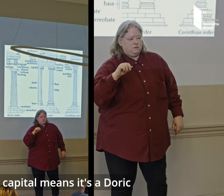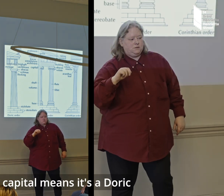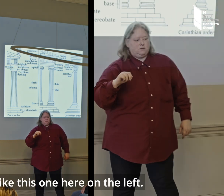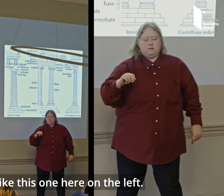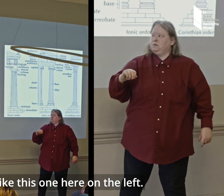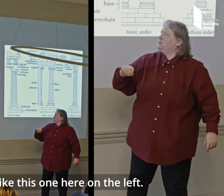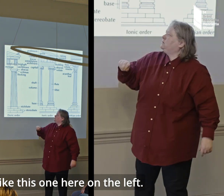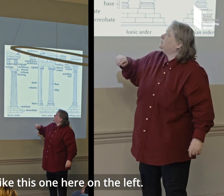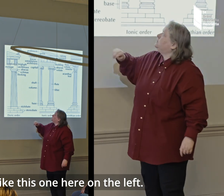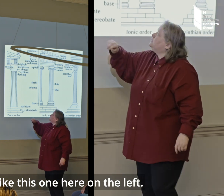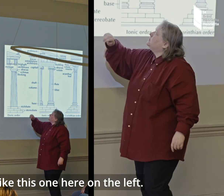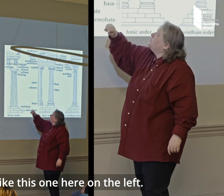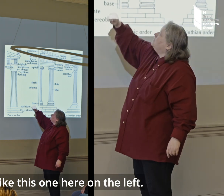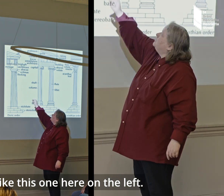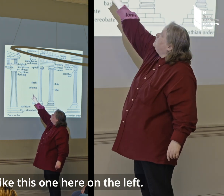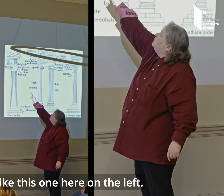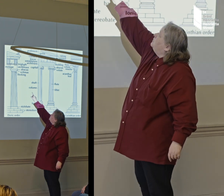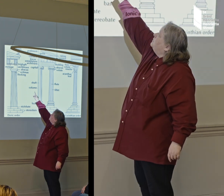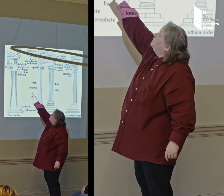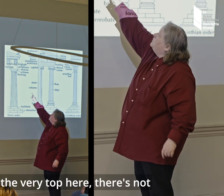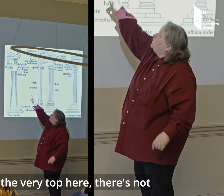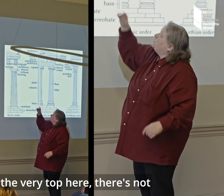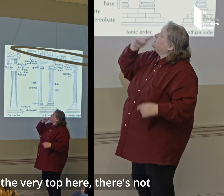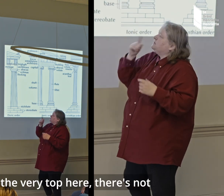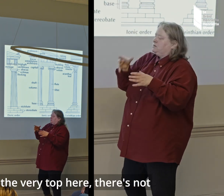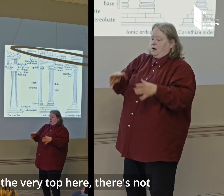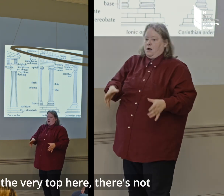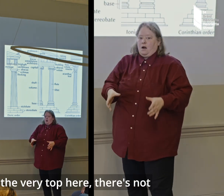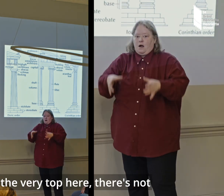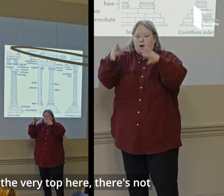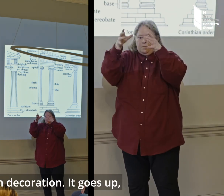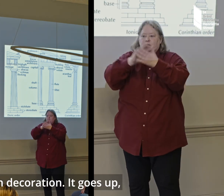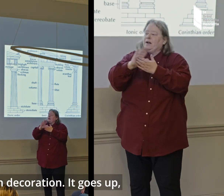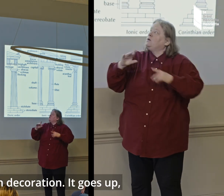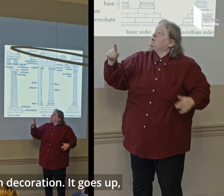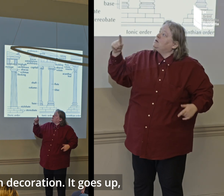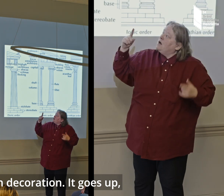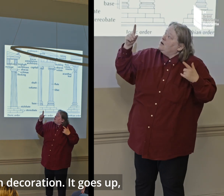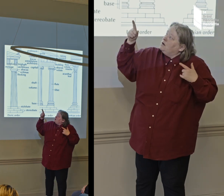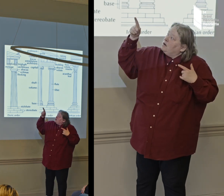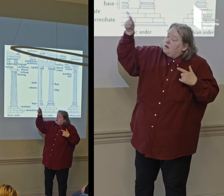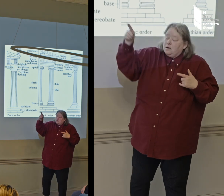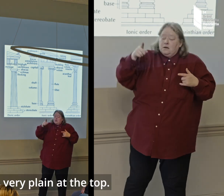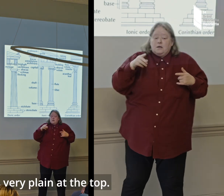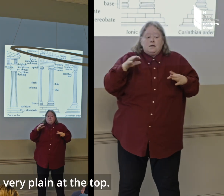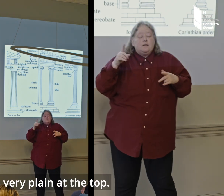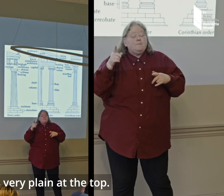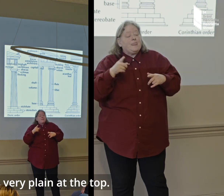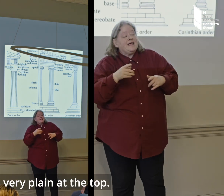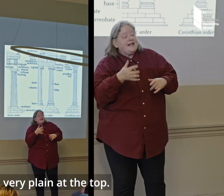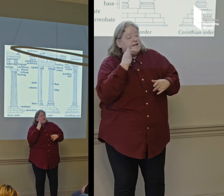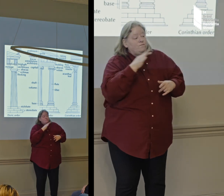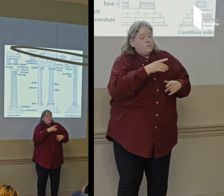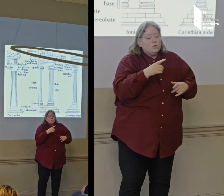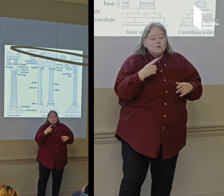a Doric column, like this one here on the left. You see at the very top here, there's not much decoration. It goes up, it's very plain